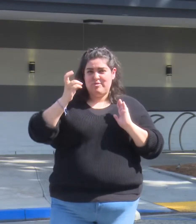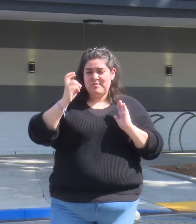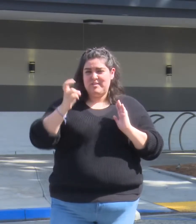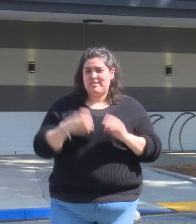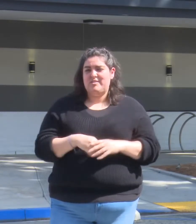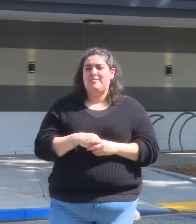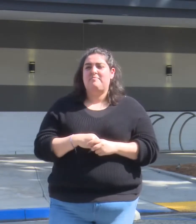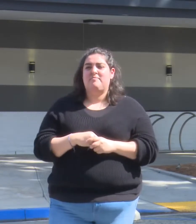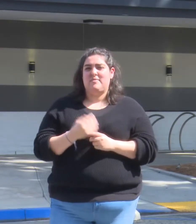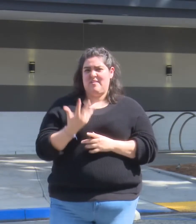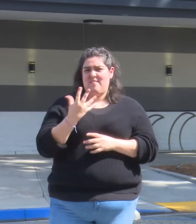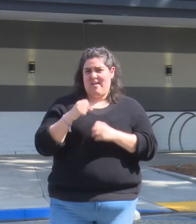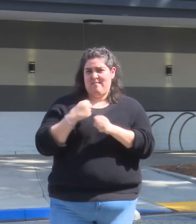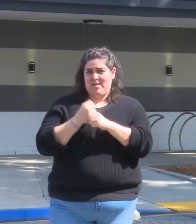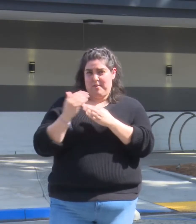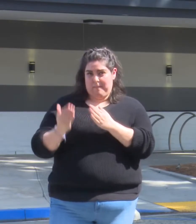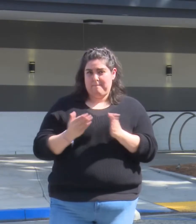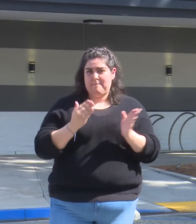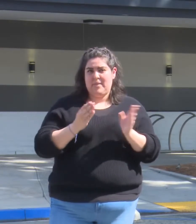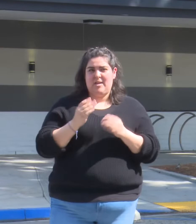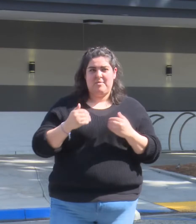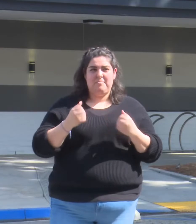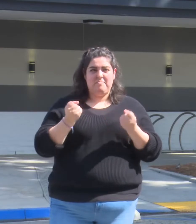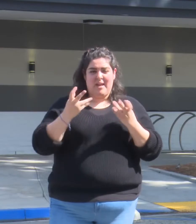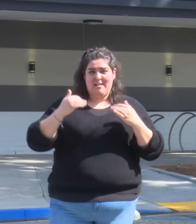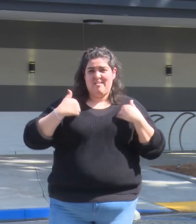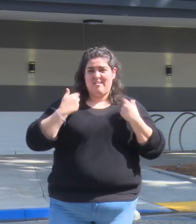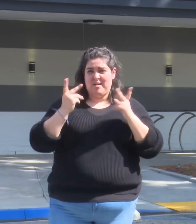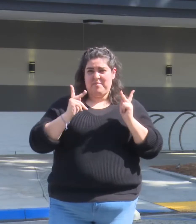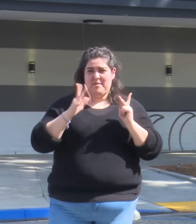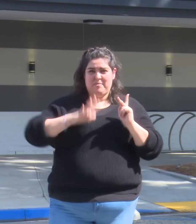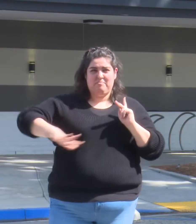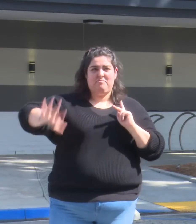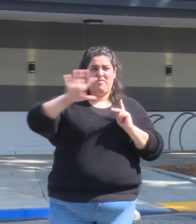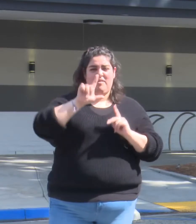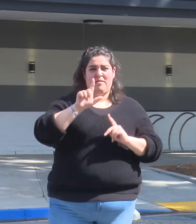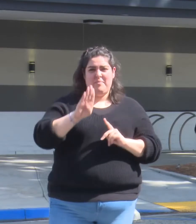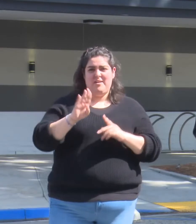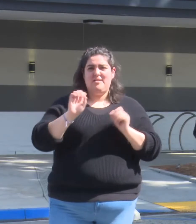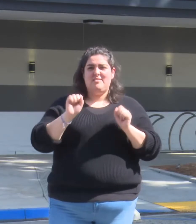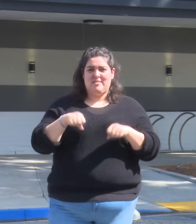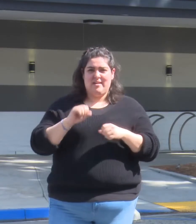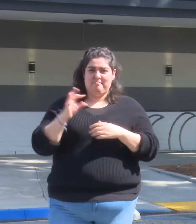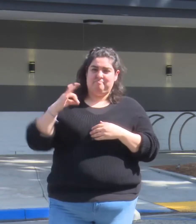It's a 5-year plan that youth throughout Long Beach will help implement alongside the Office of Youth Development.